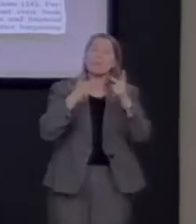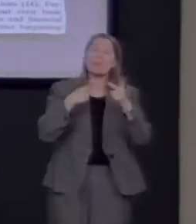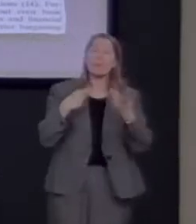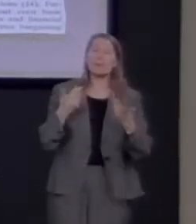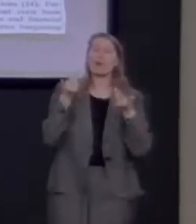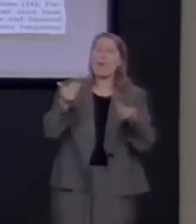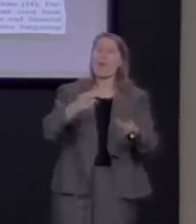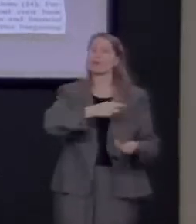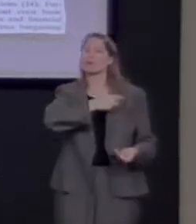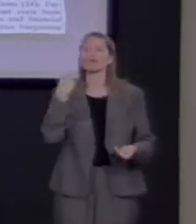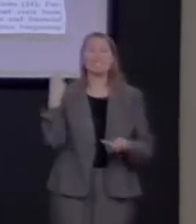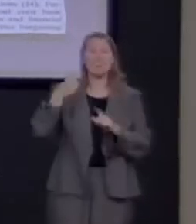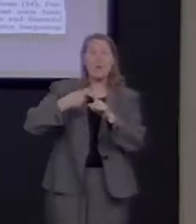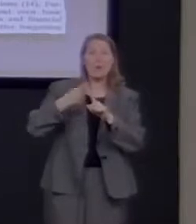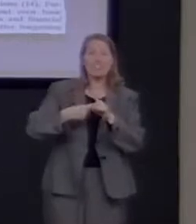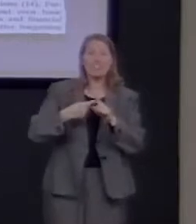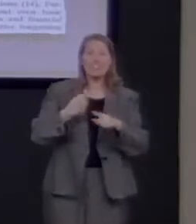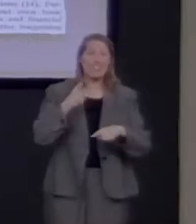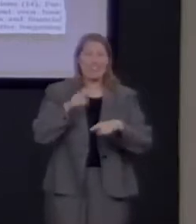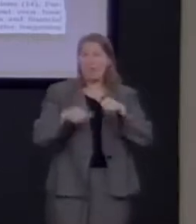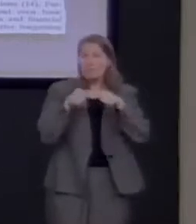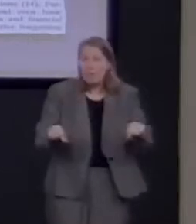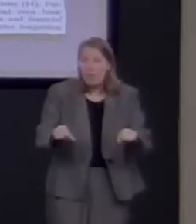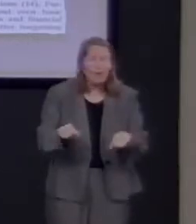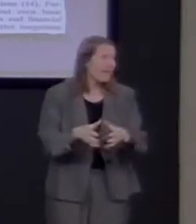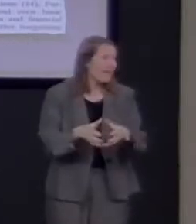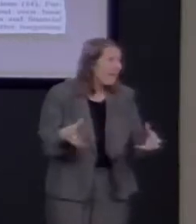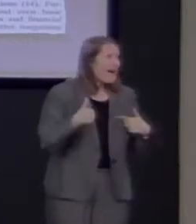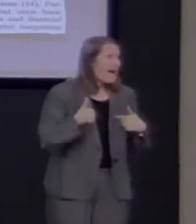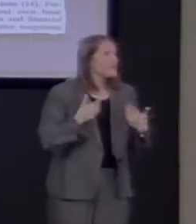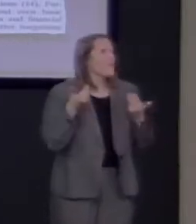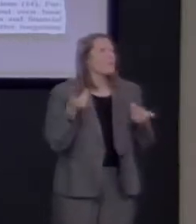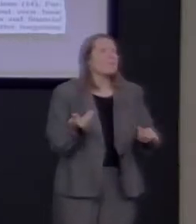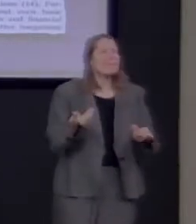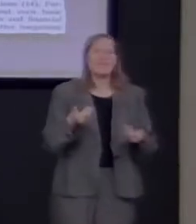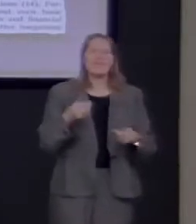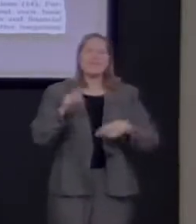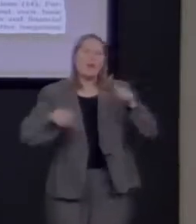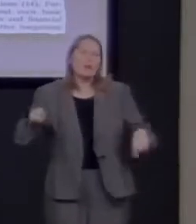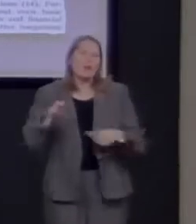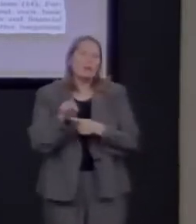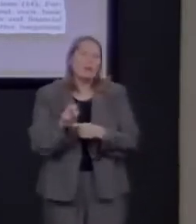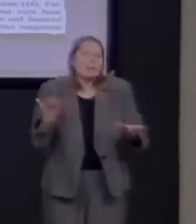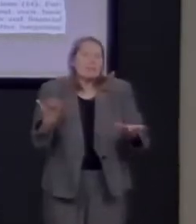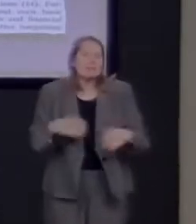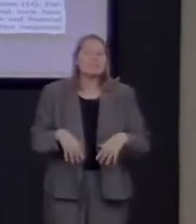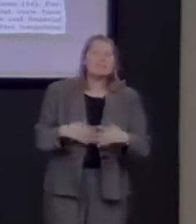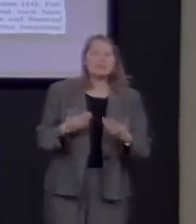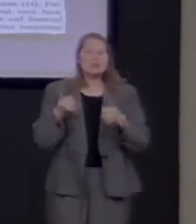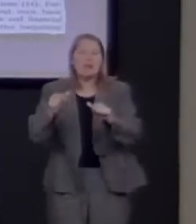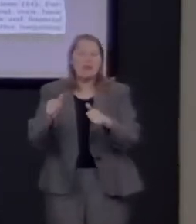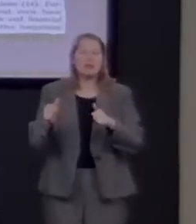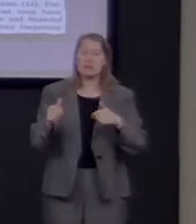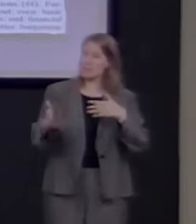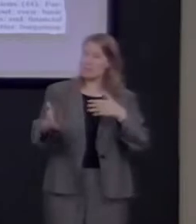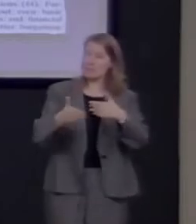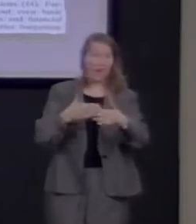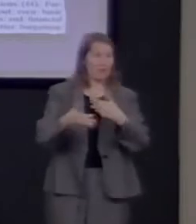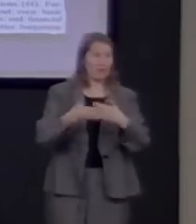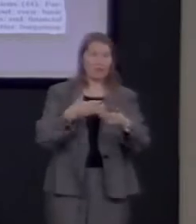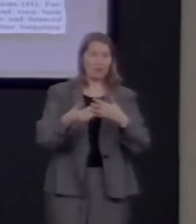high-risk mortgage package with a very long term, maybe with a variable rate, that even if you did that, your